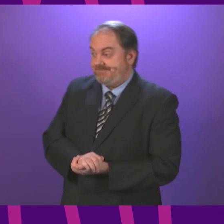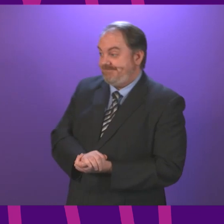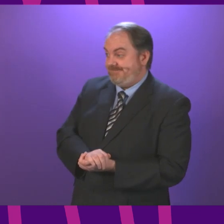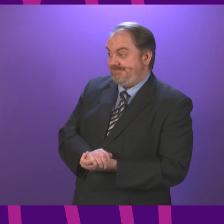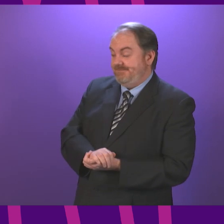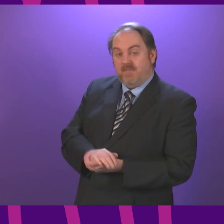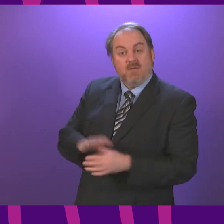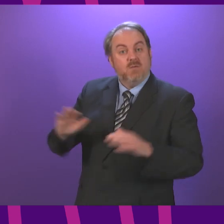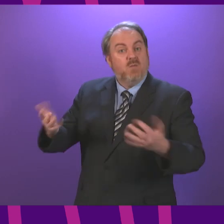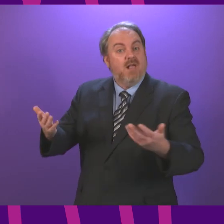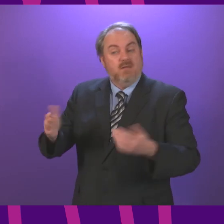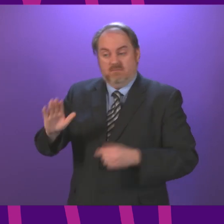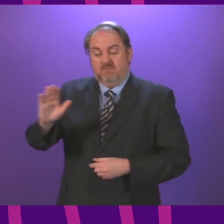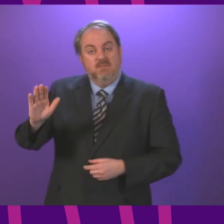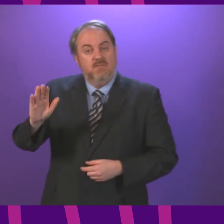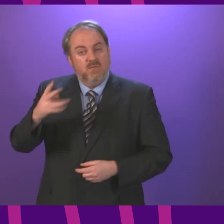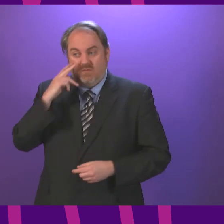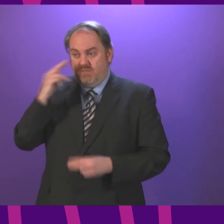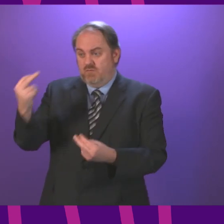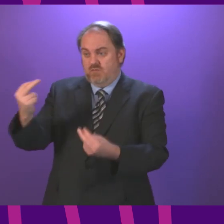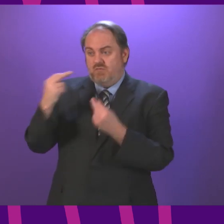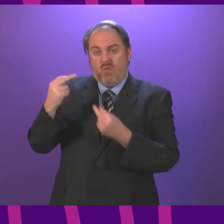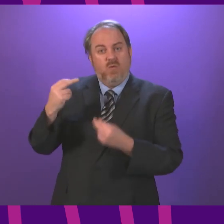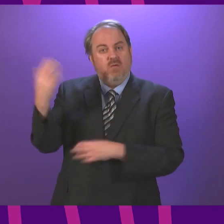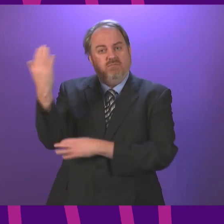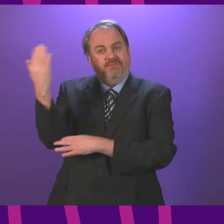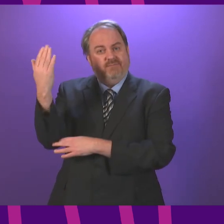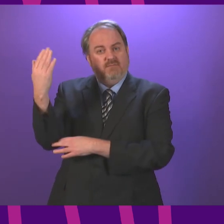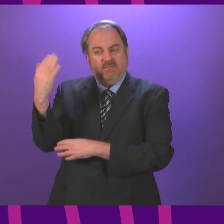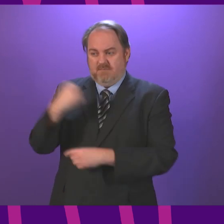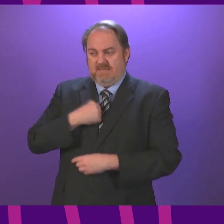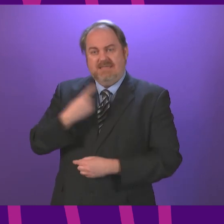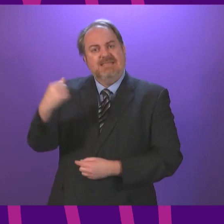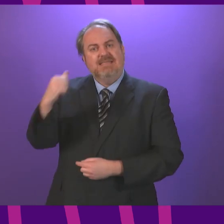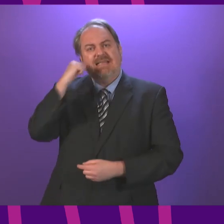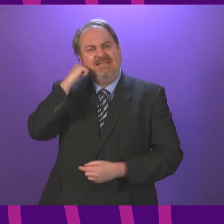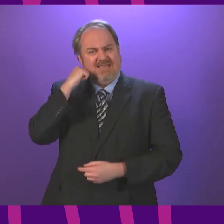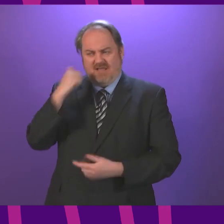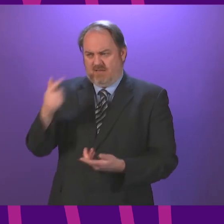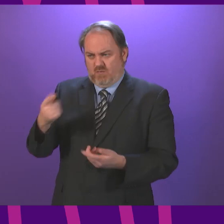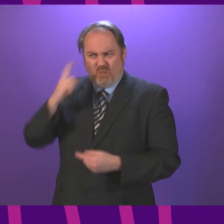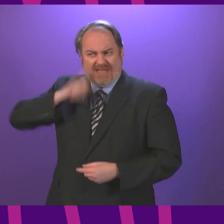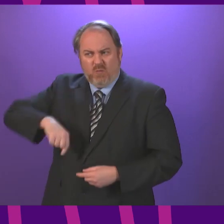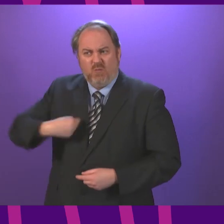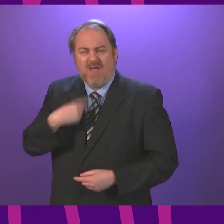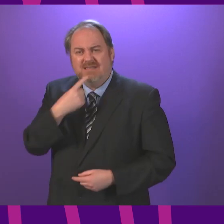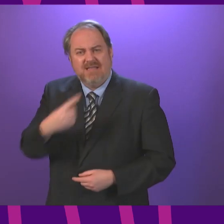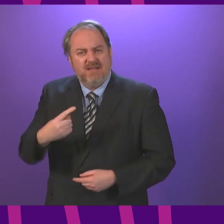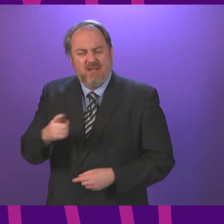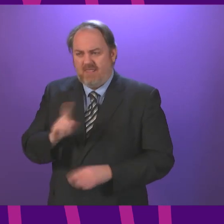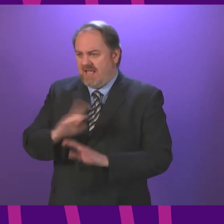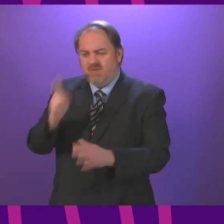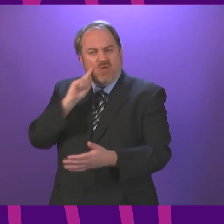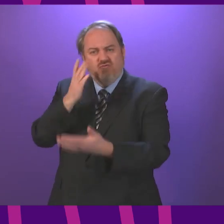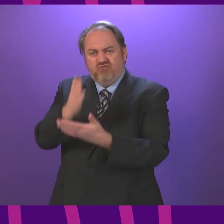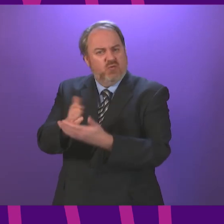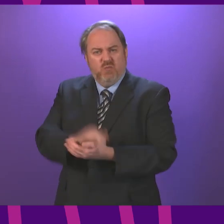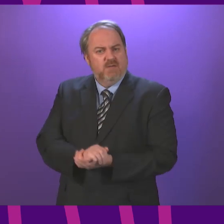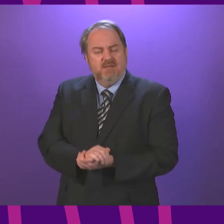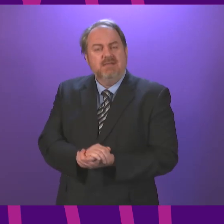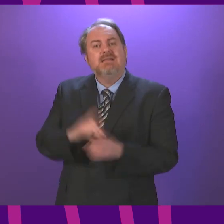attention to lengthy proceedings yesterday, which clearly didn't include with Davidson, will have seen, that's just simply not true. On